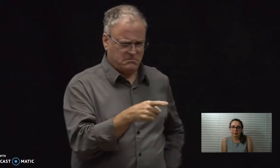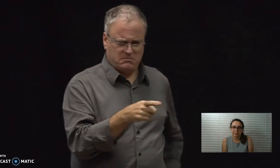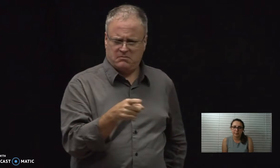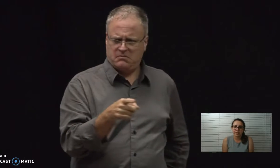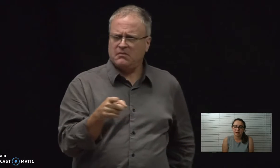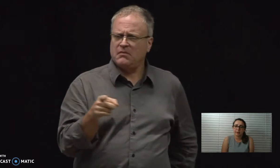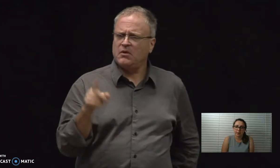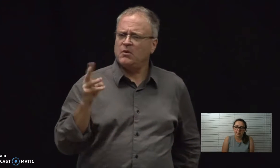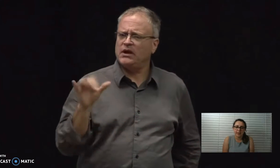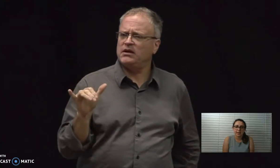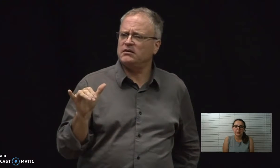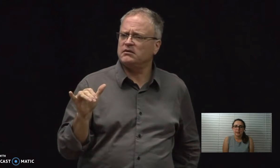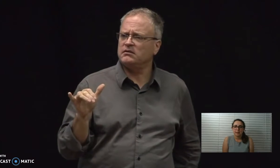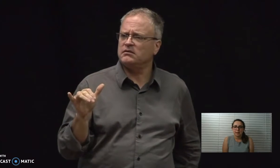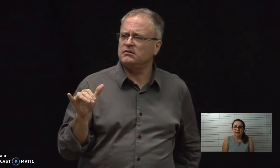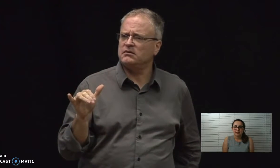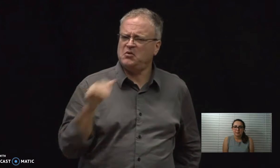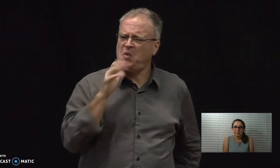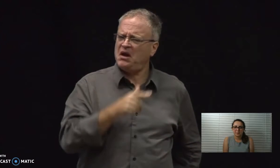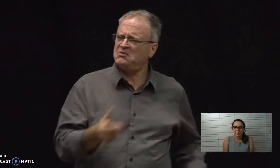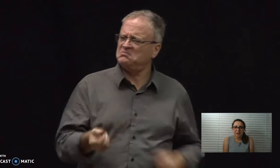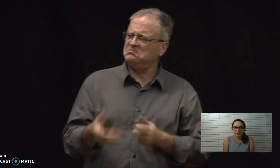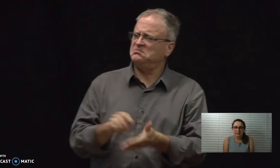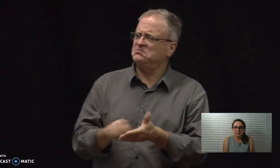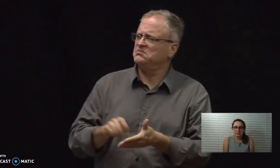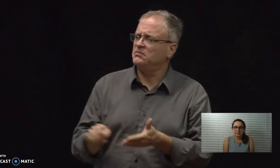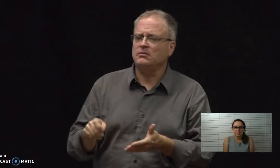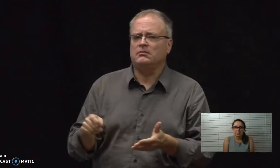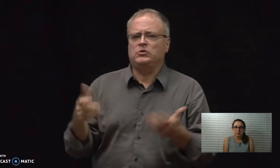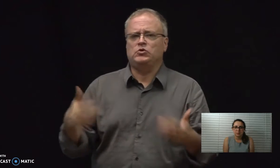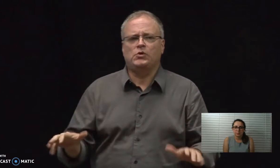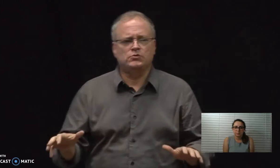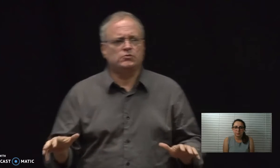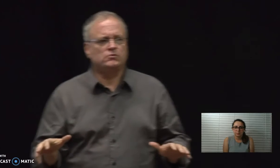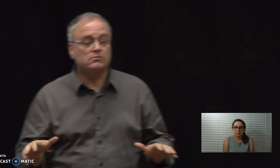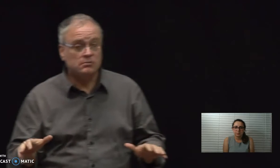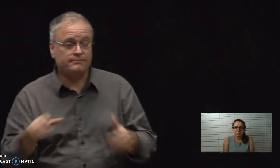write my book for me? Can you write about me? But why?